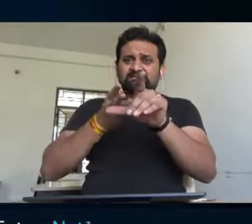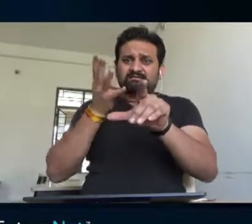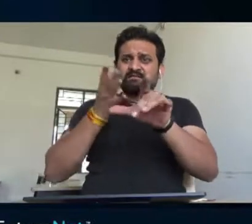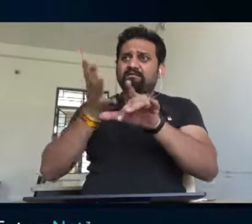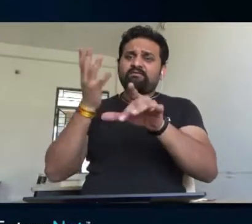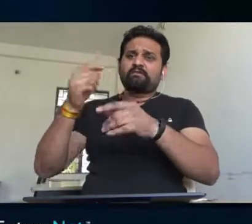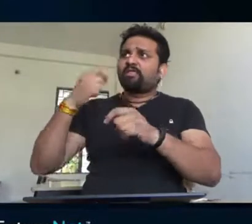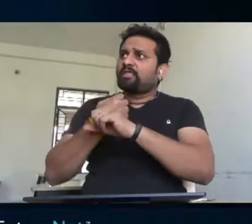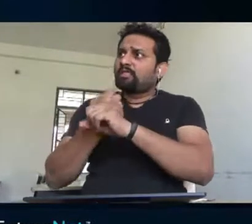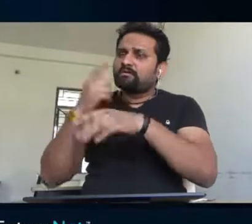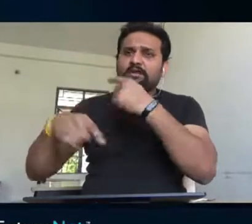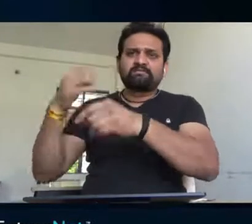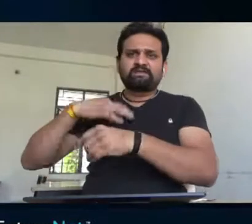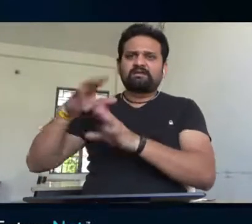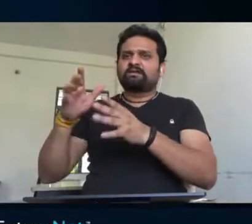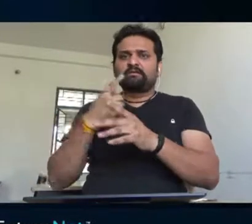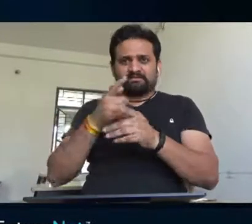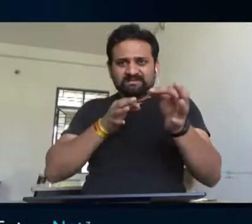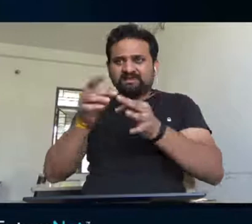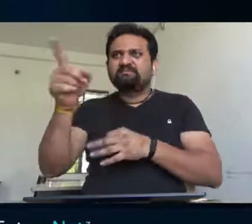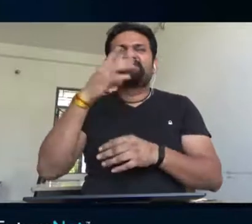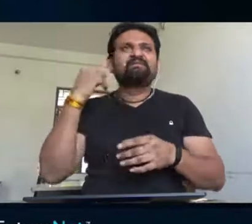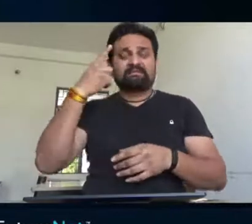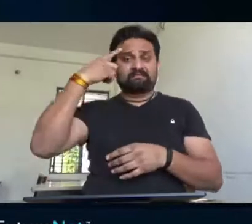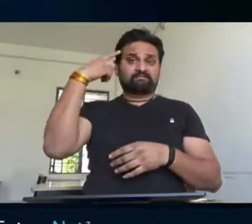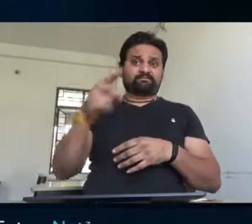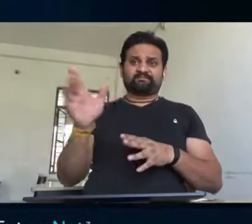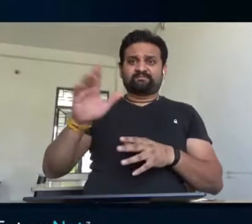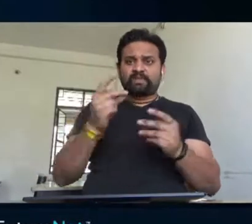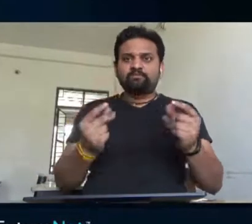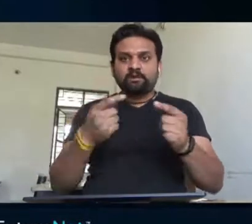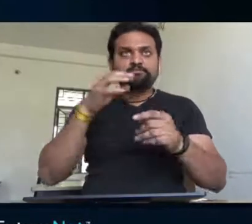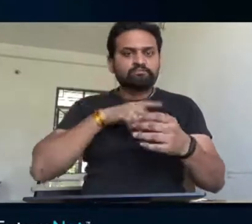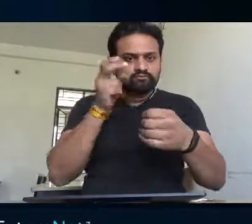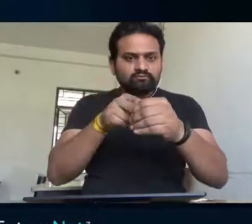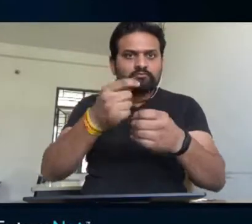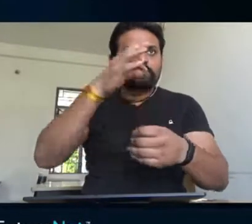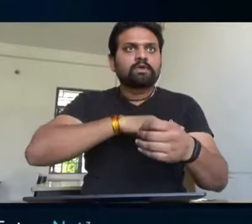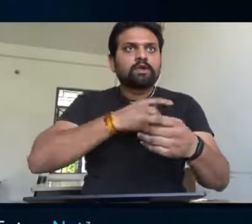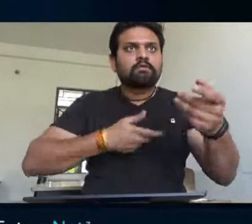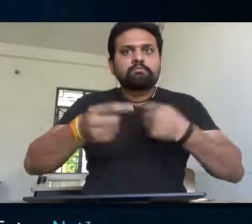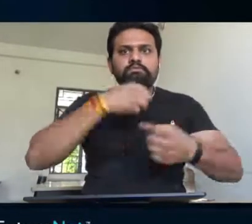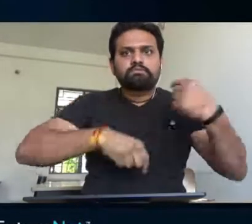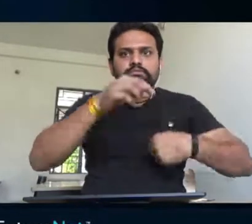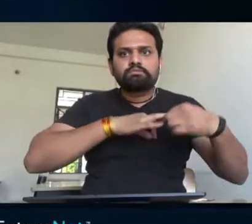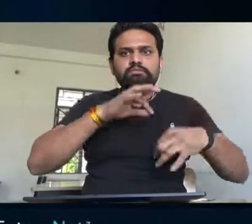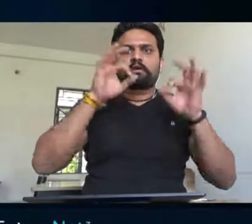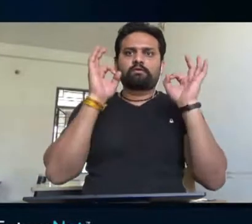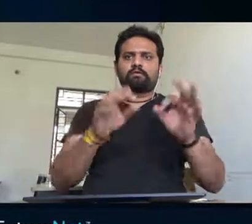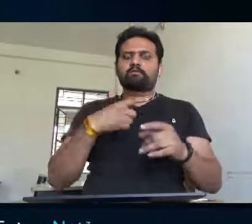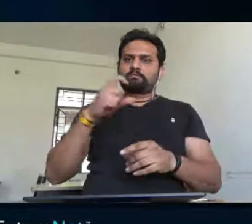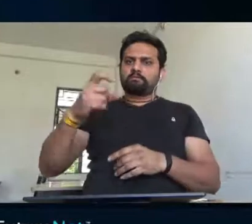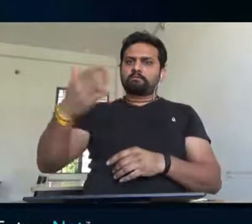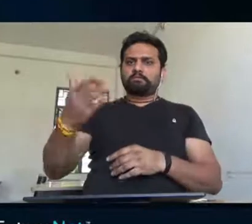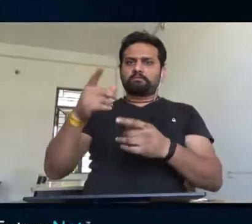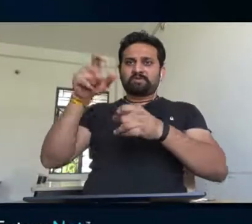make maybe money, nobody will follow you. But here, these are the results from the first month. This is amazing. Congratulations, guys, to